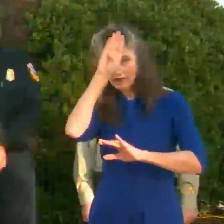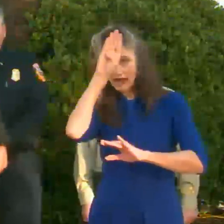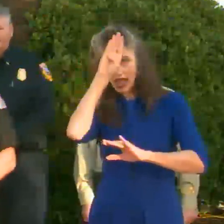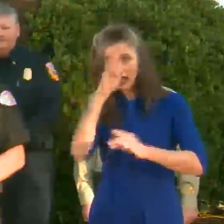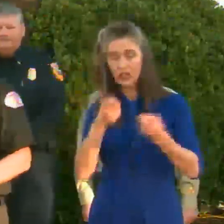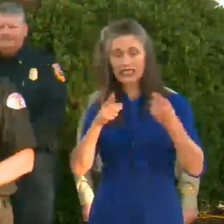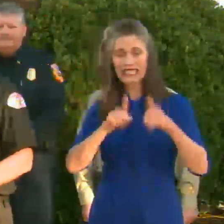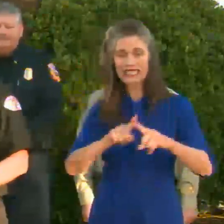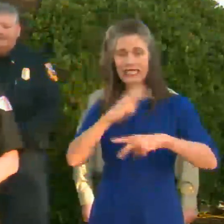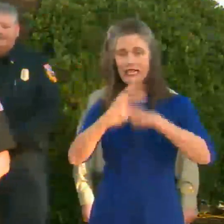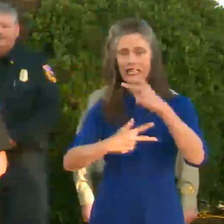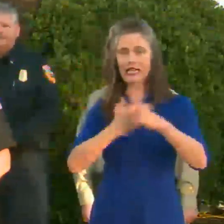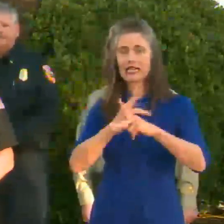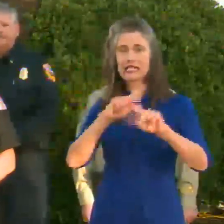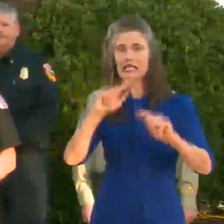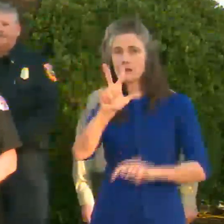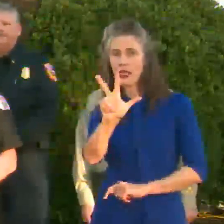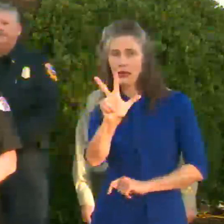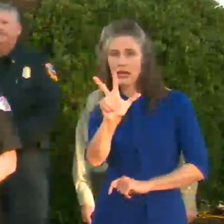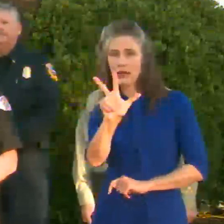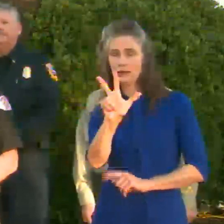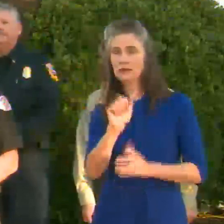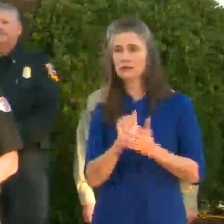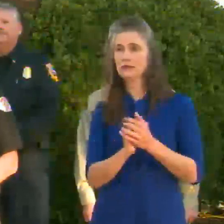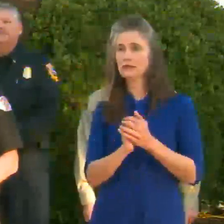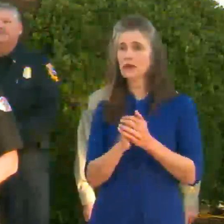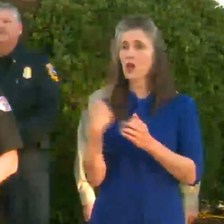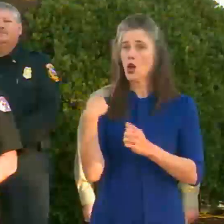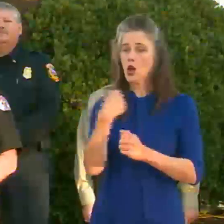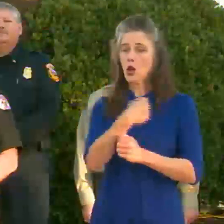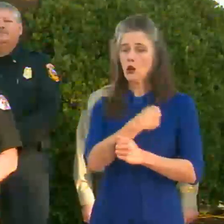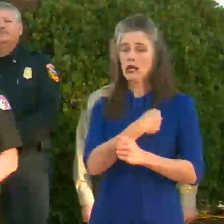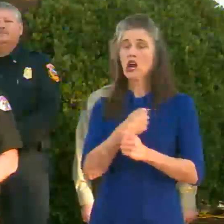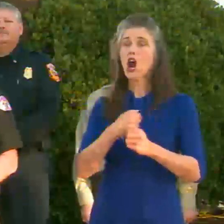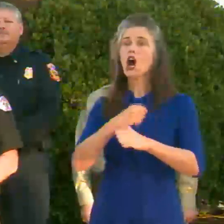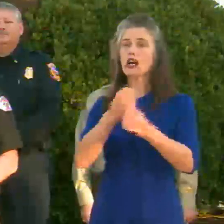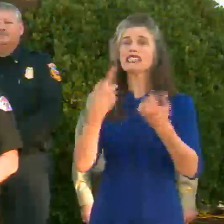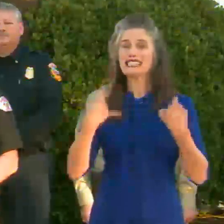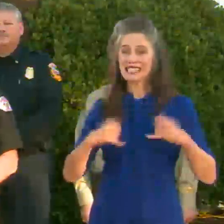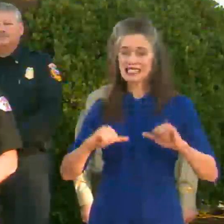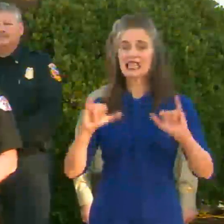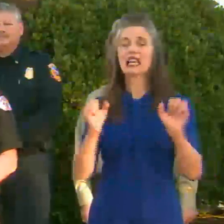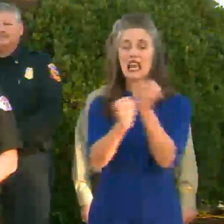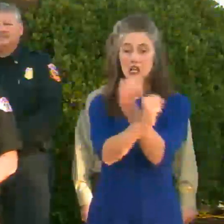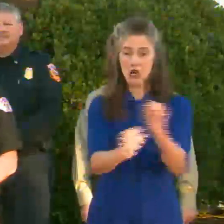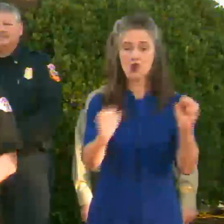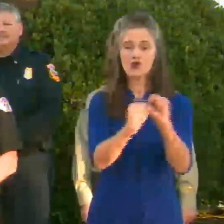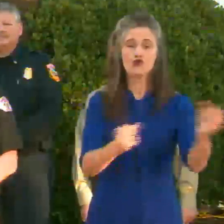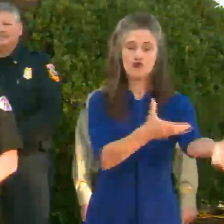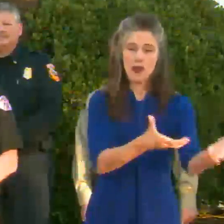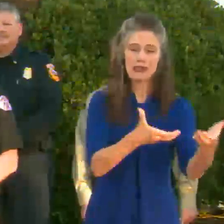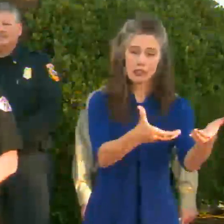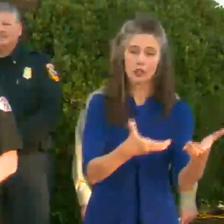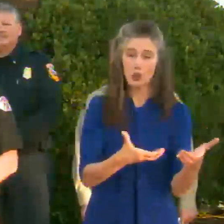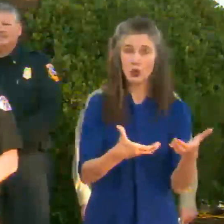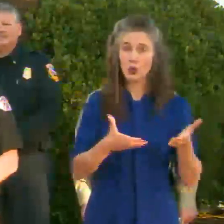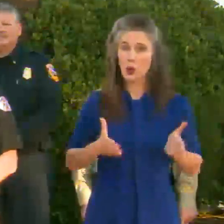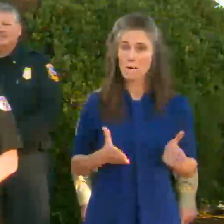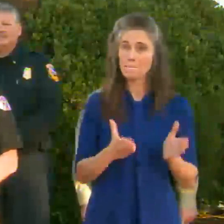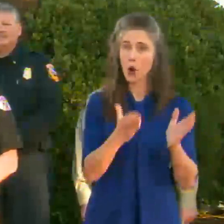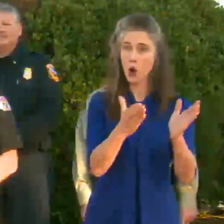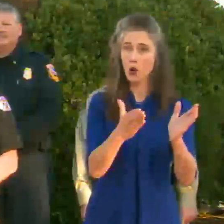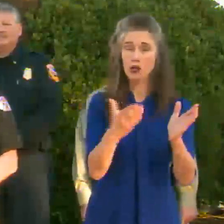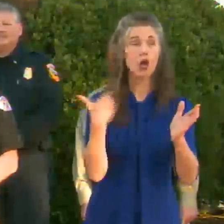Good afternoon. We continue to operate in a rescue mode. We have completed the primary searches in all affected residents. We continue to